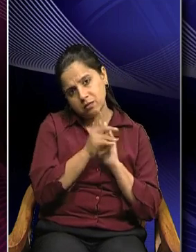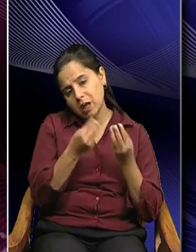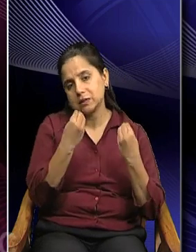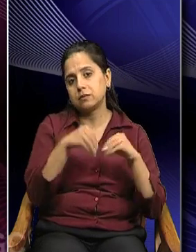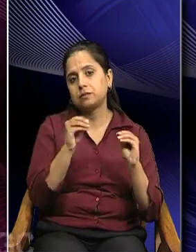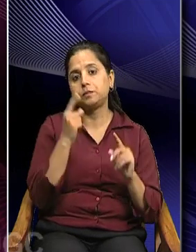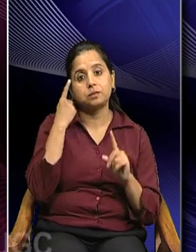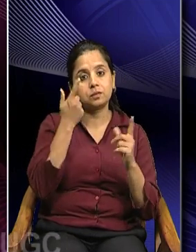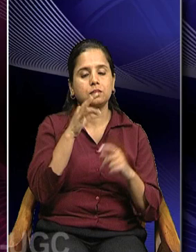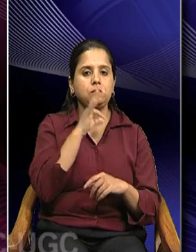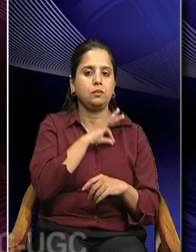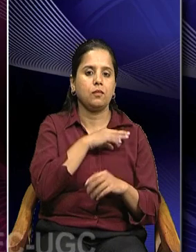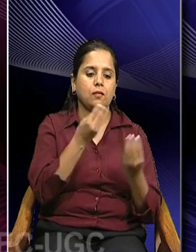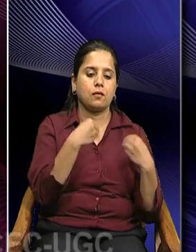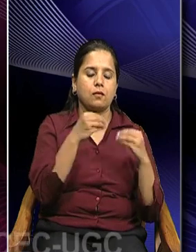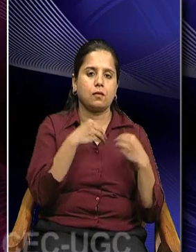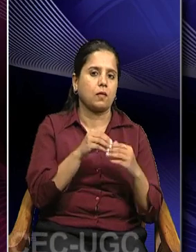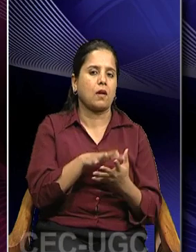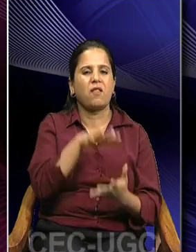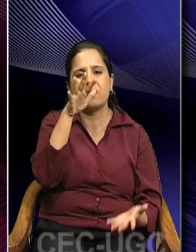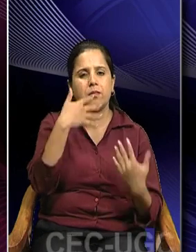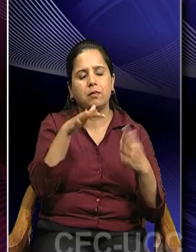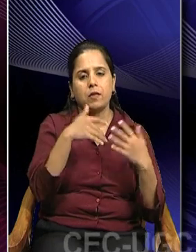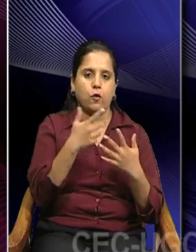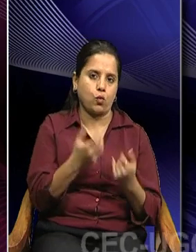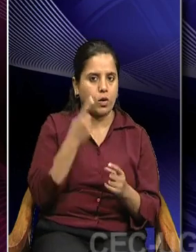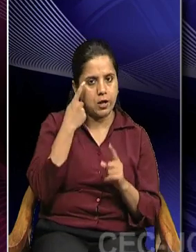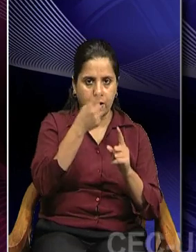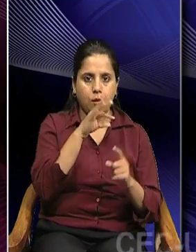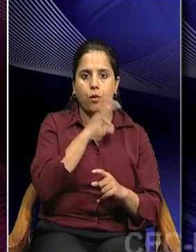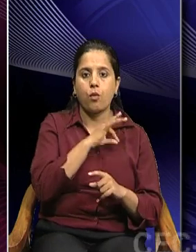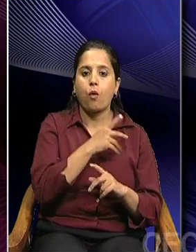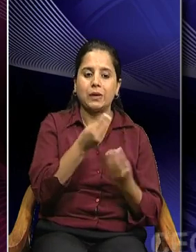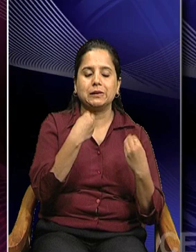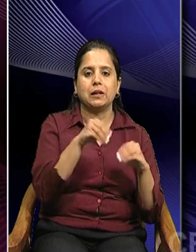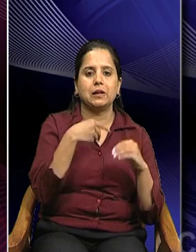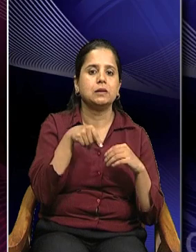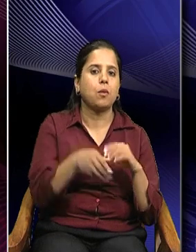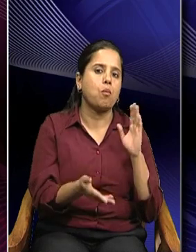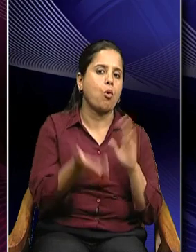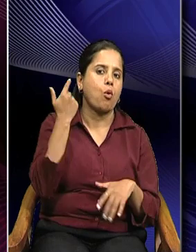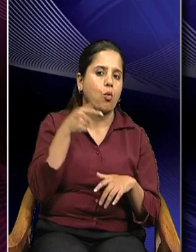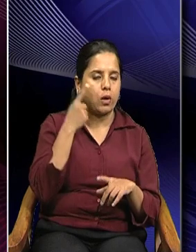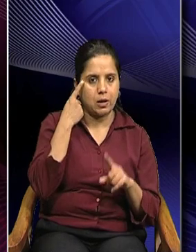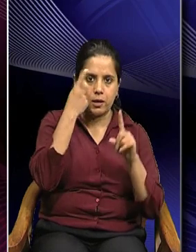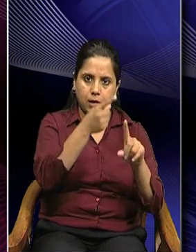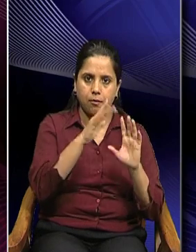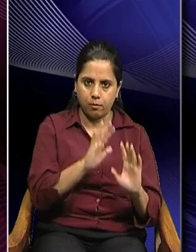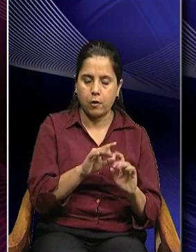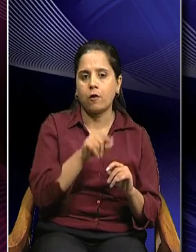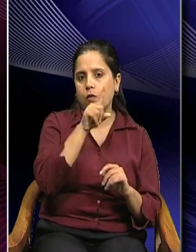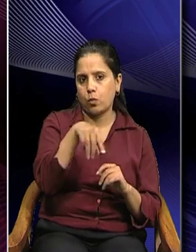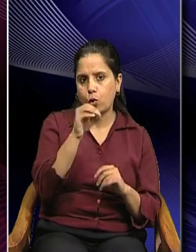ultimate goal was profit through sales volume at that point of time. So profit via sales volume was the motive, the aim was to